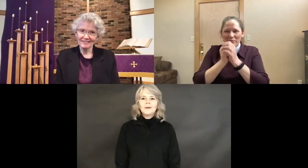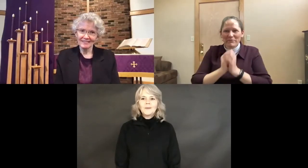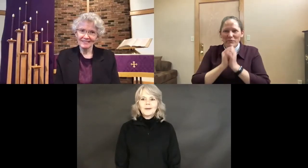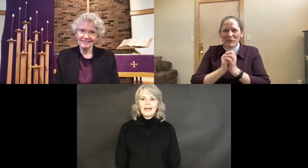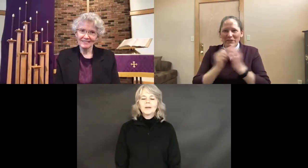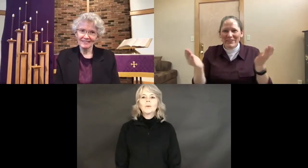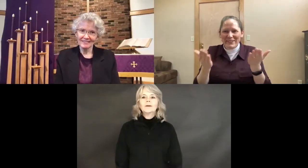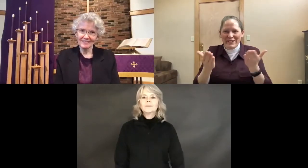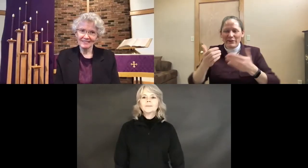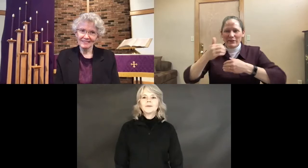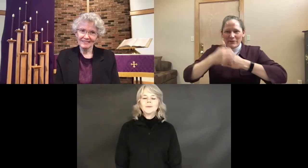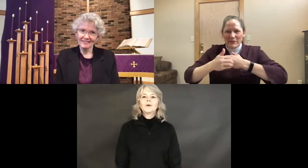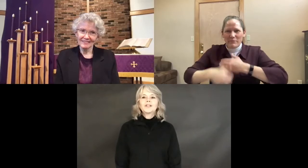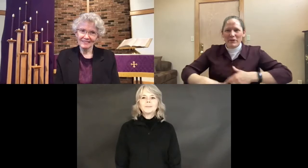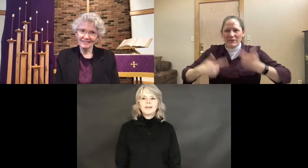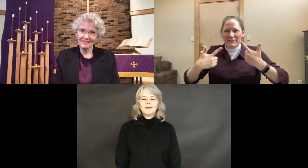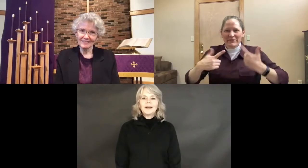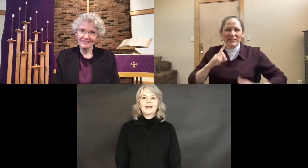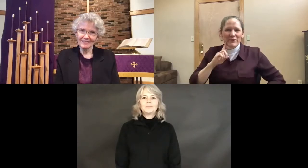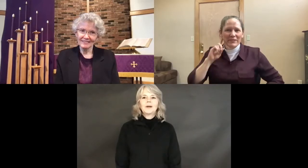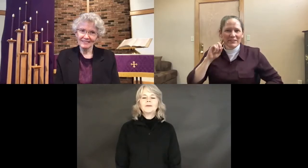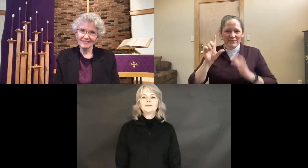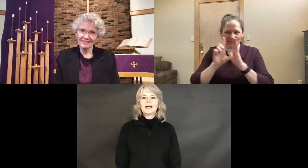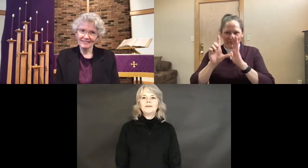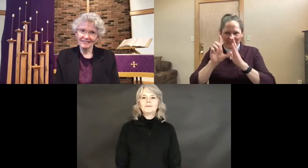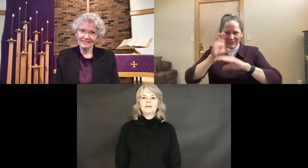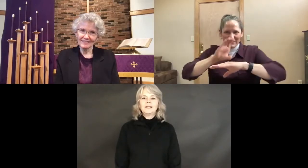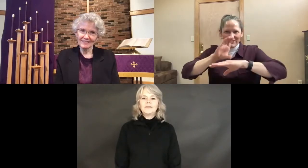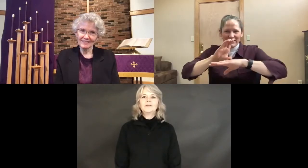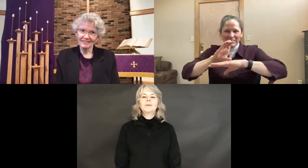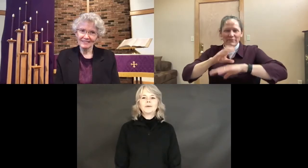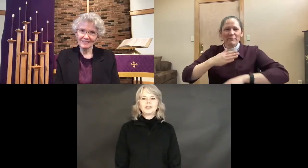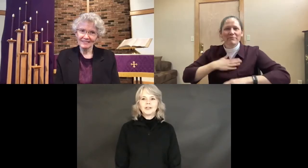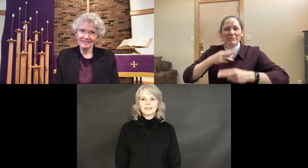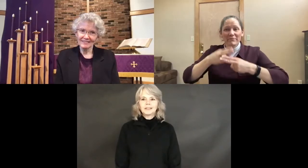Hello, and welcome to worship here at Bread of Life Deaf Lutheran Church.